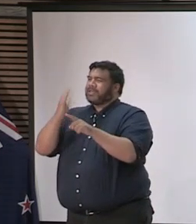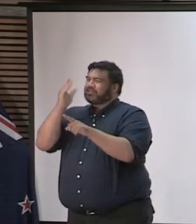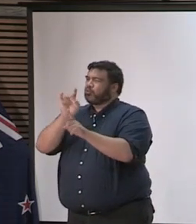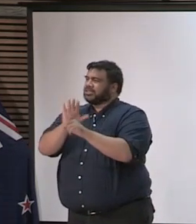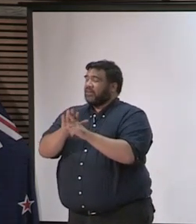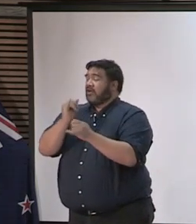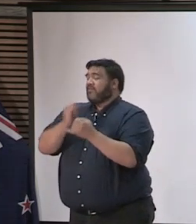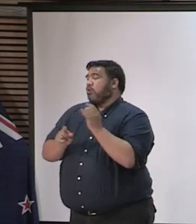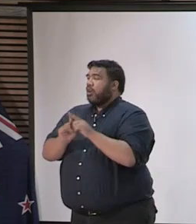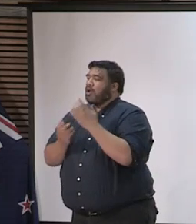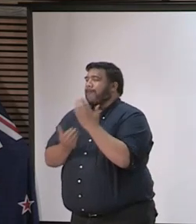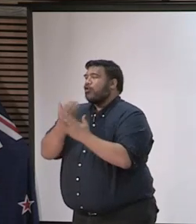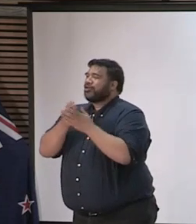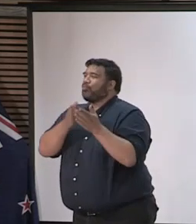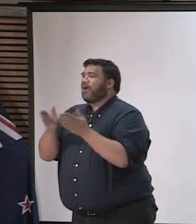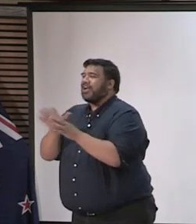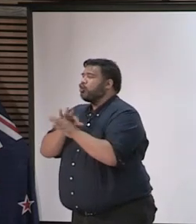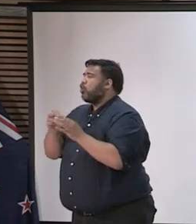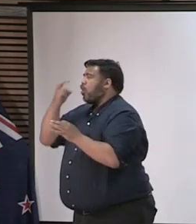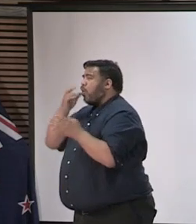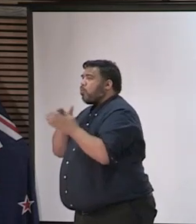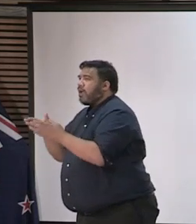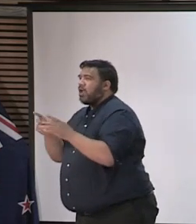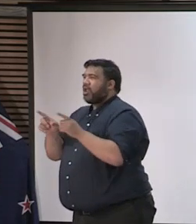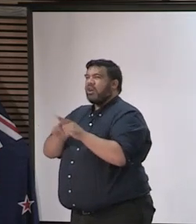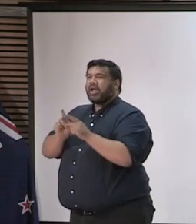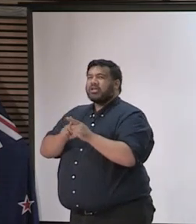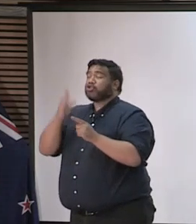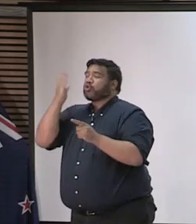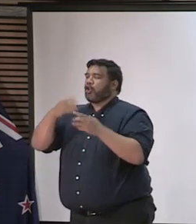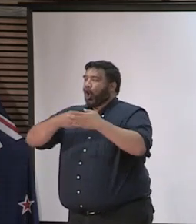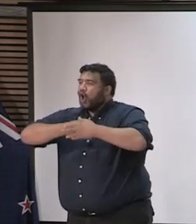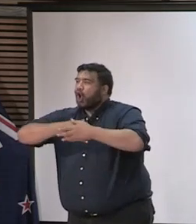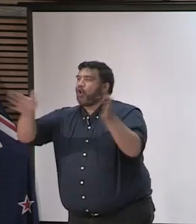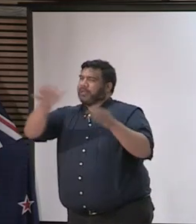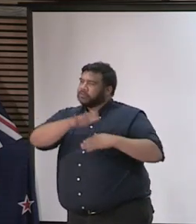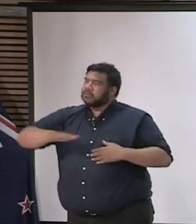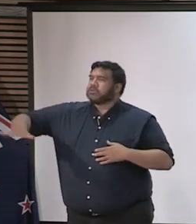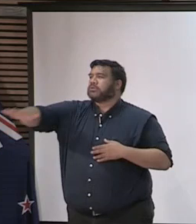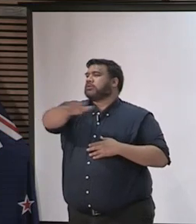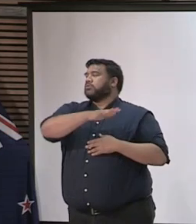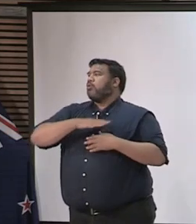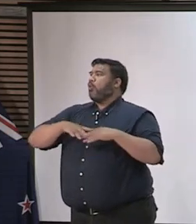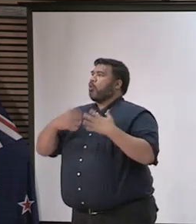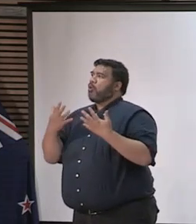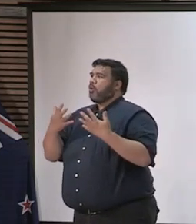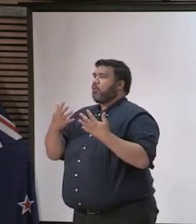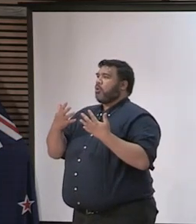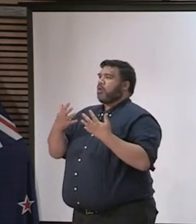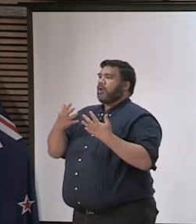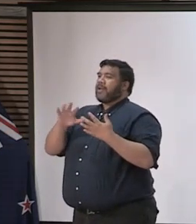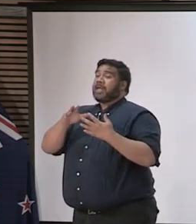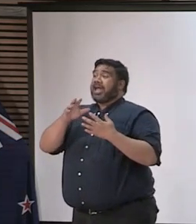the issue of open spaces. As I understand it, some MLEs also have less favourable ratios of students